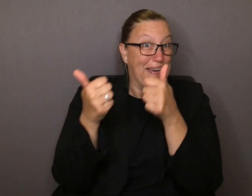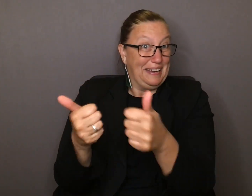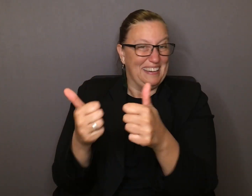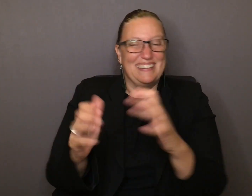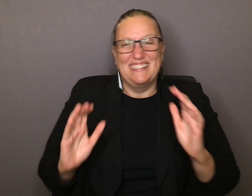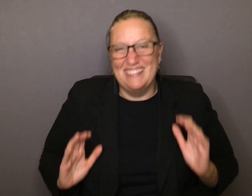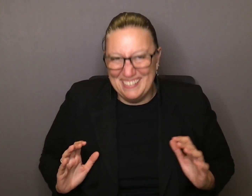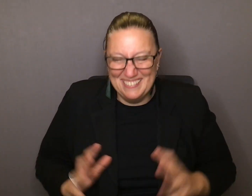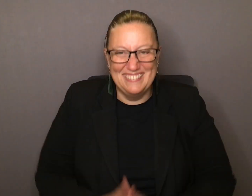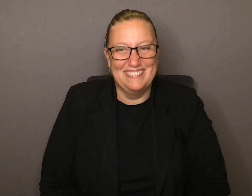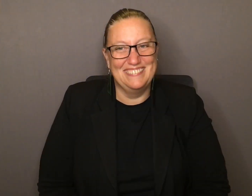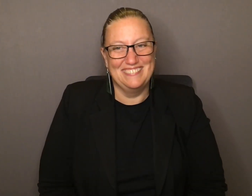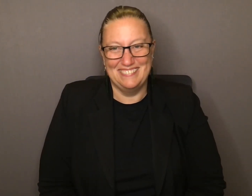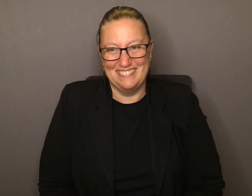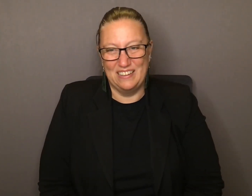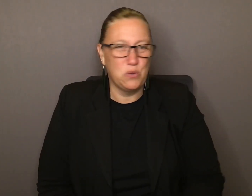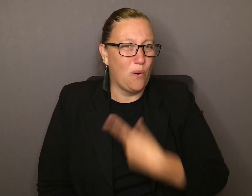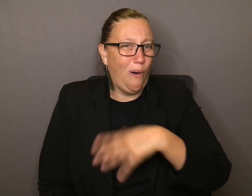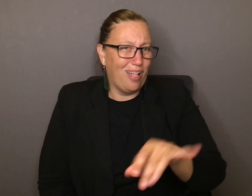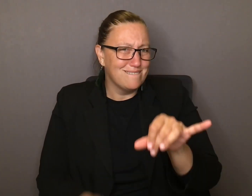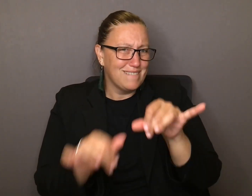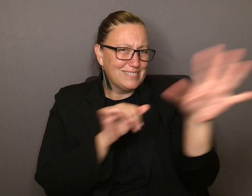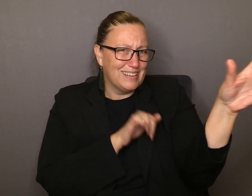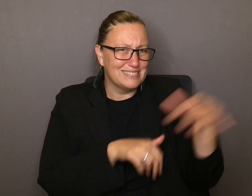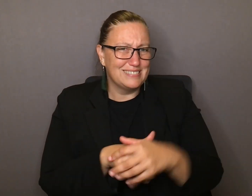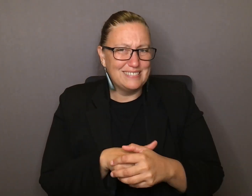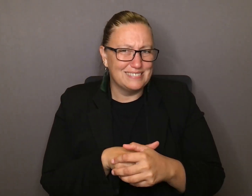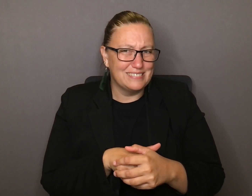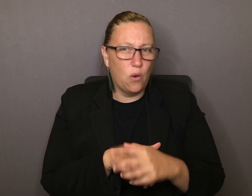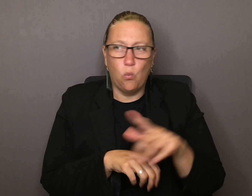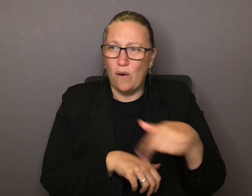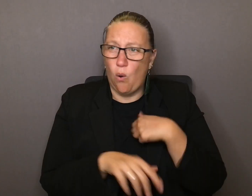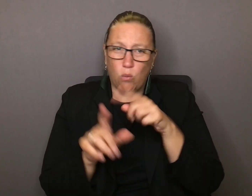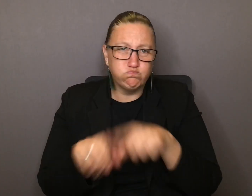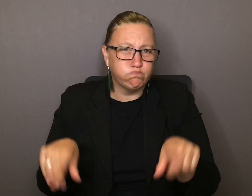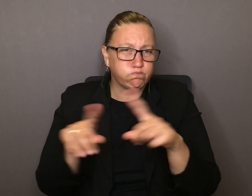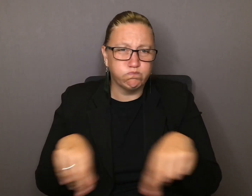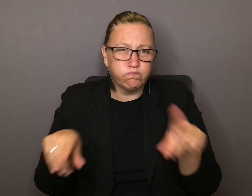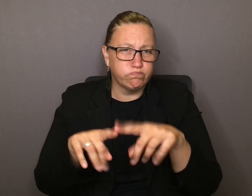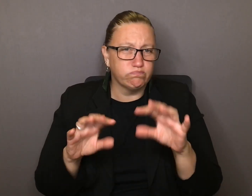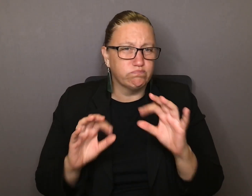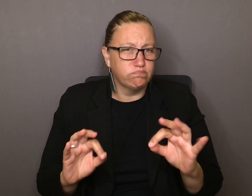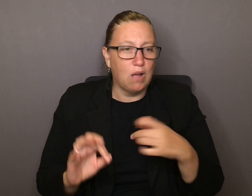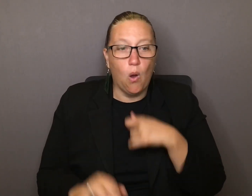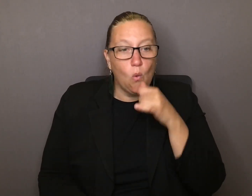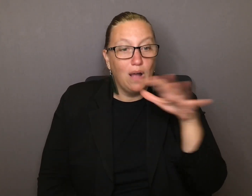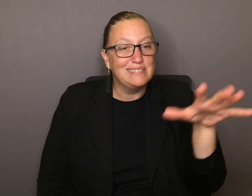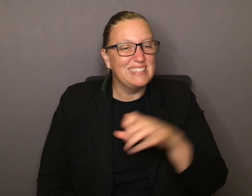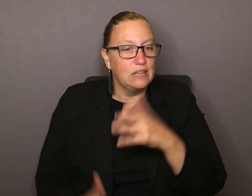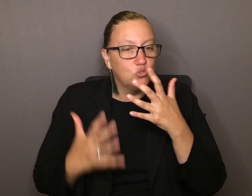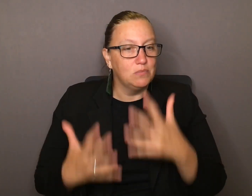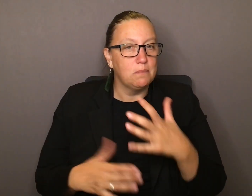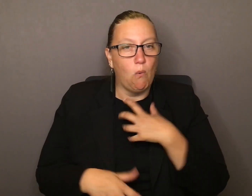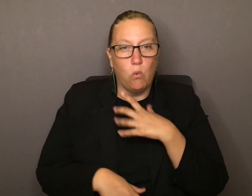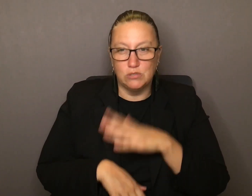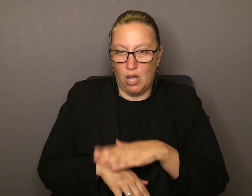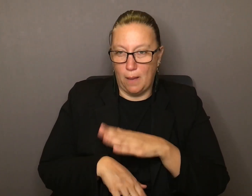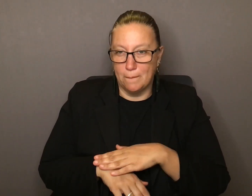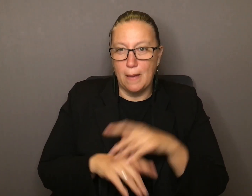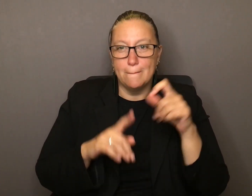yeah, I mean, so it's just wonderful that we had that consistency in what we're saying. I won't take too much more time up. I want to say that PWDA works